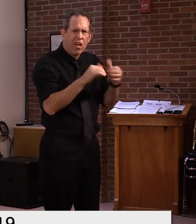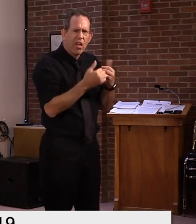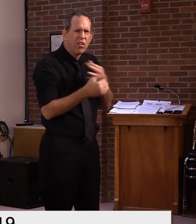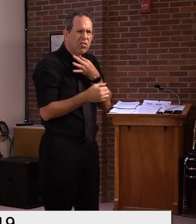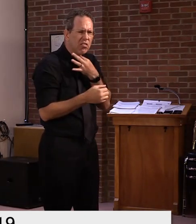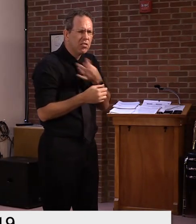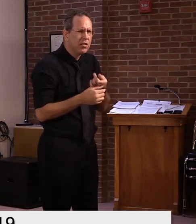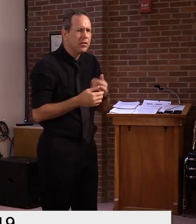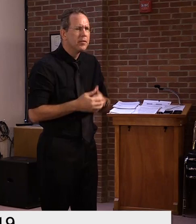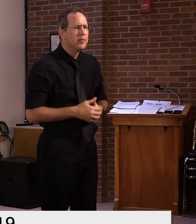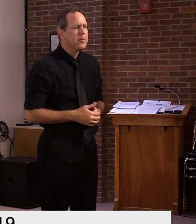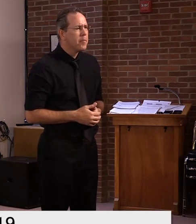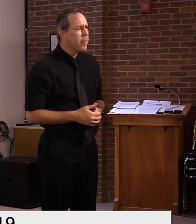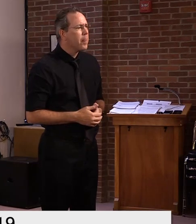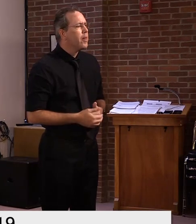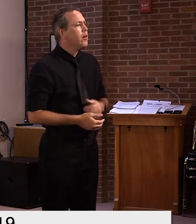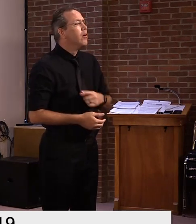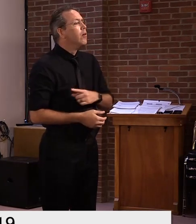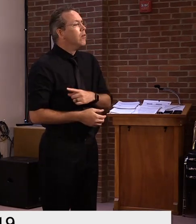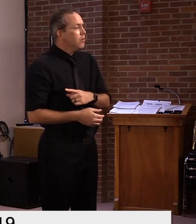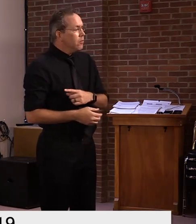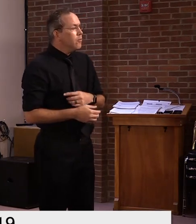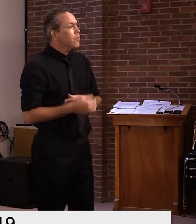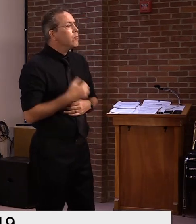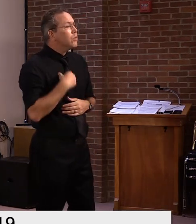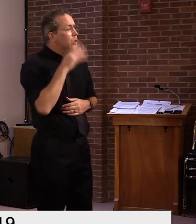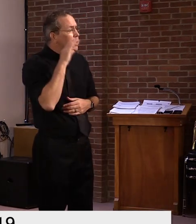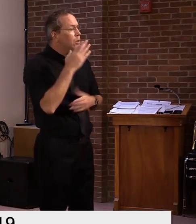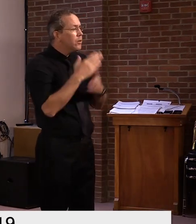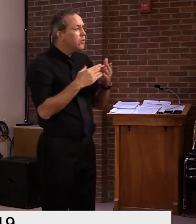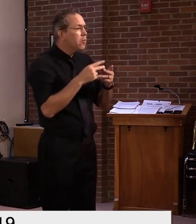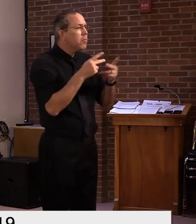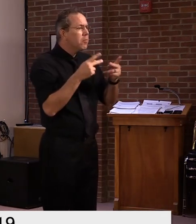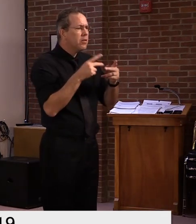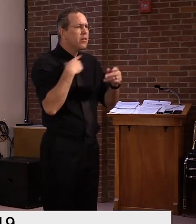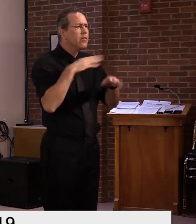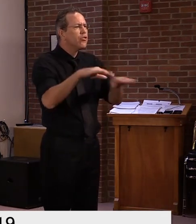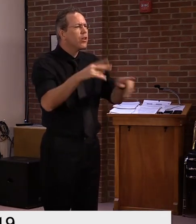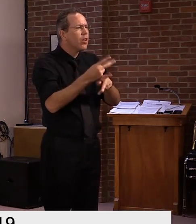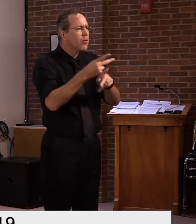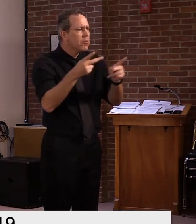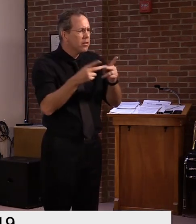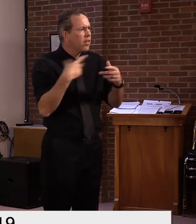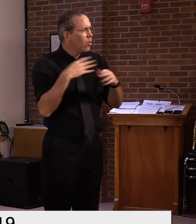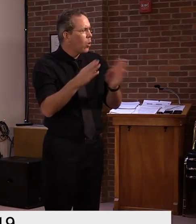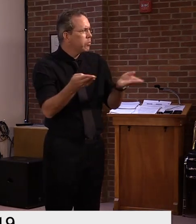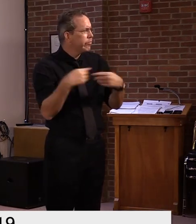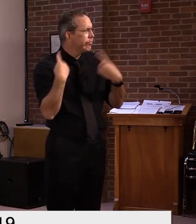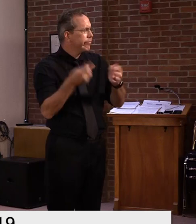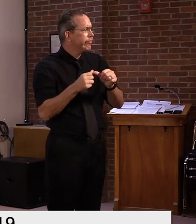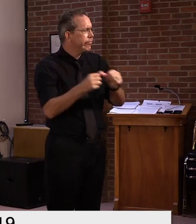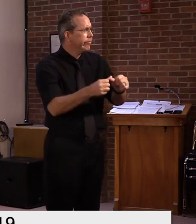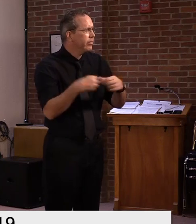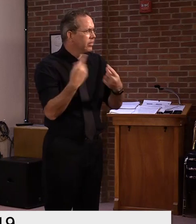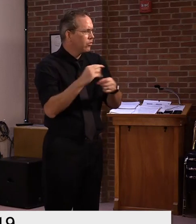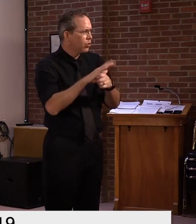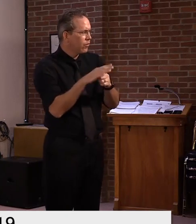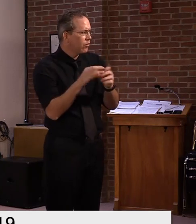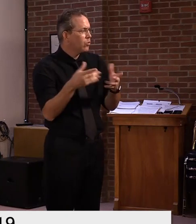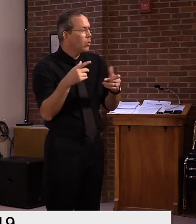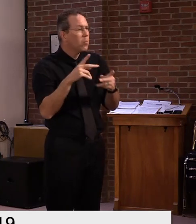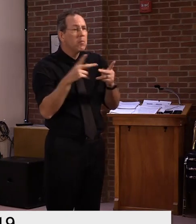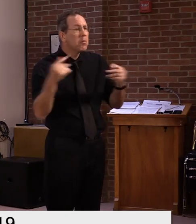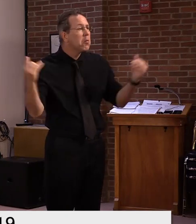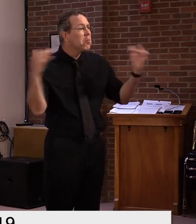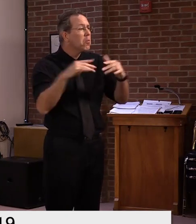had child care centers that have been open throughout the pandemic. Most of those children have been coming from during the height of the